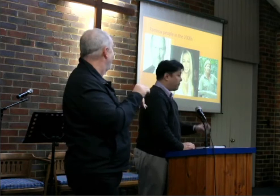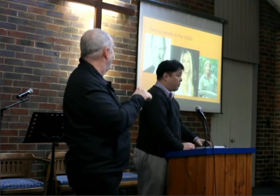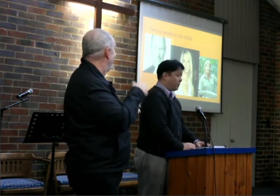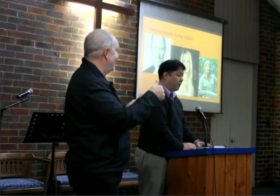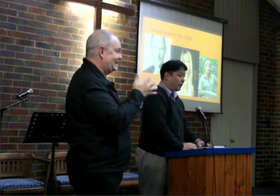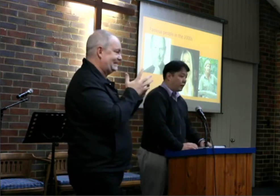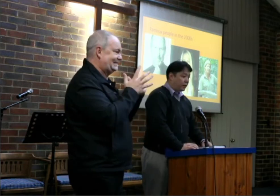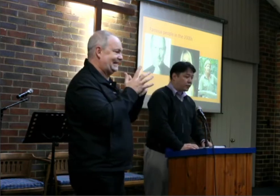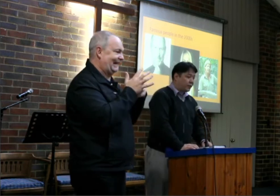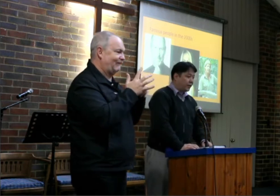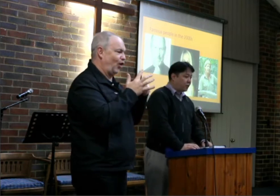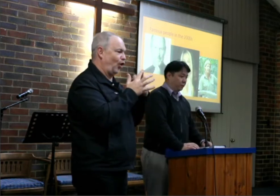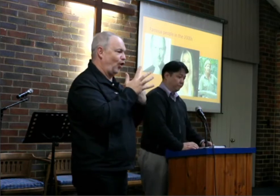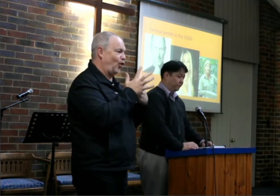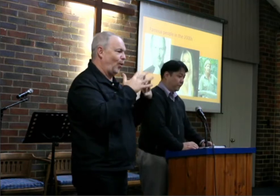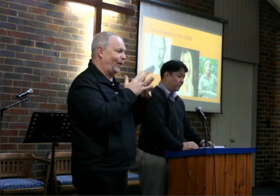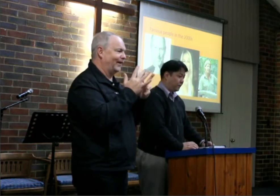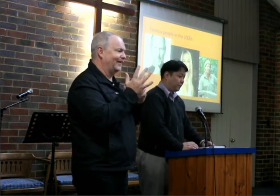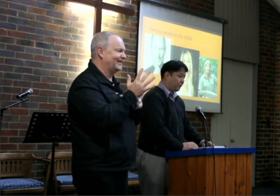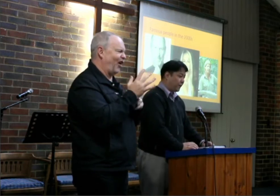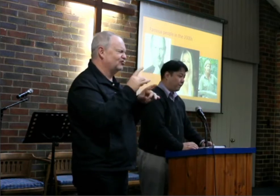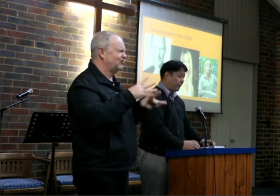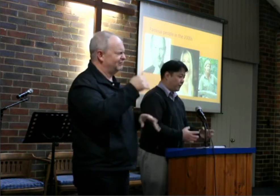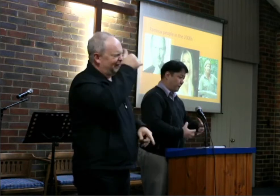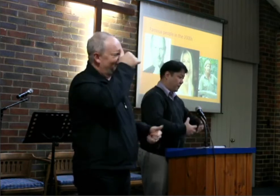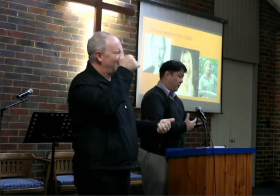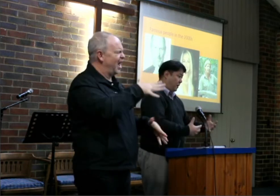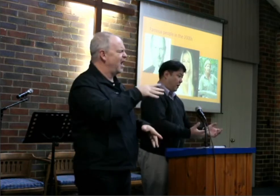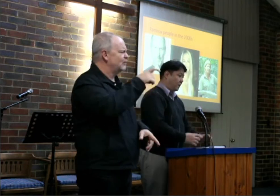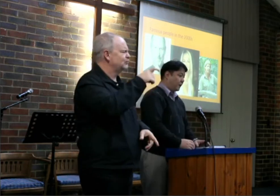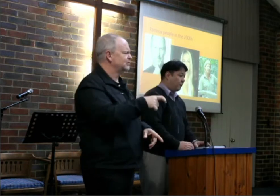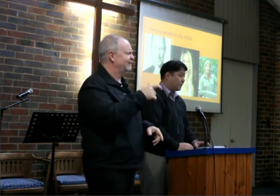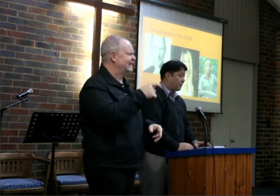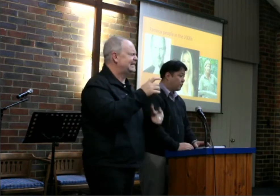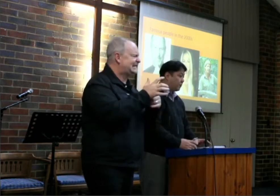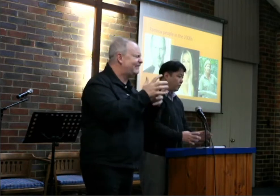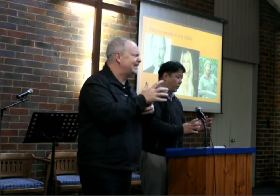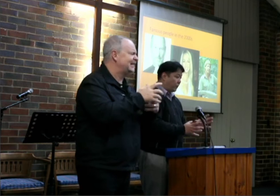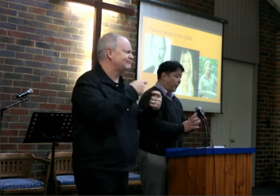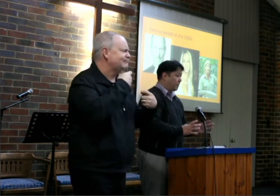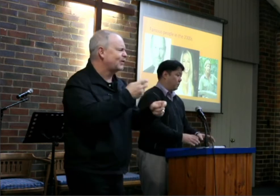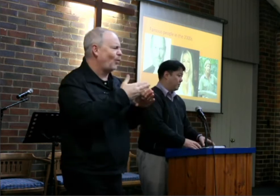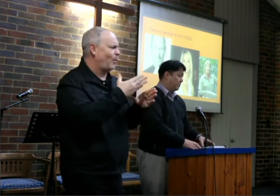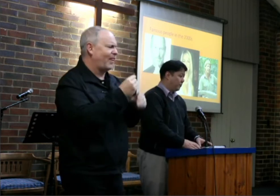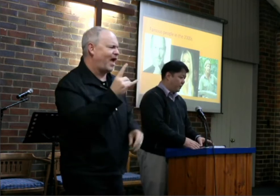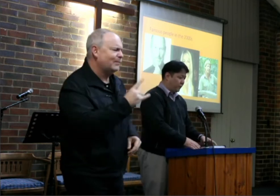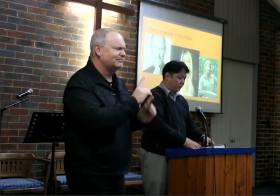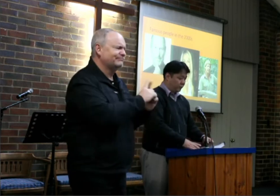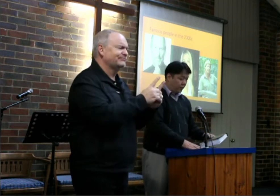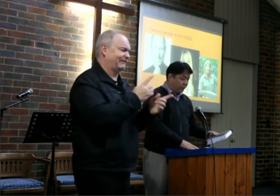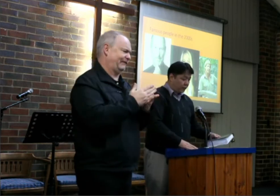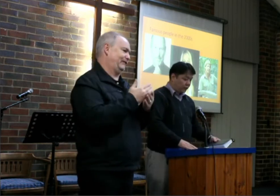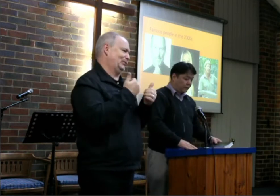Steve Irwin, an Australian icon. He was a very famous TV presenter who worked with animals. We're really, really